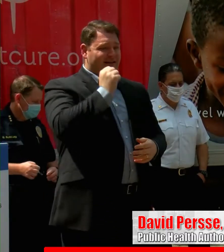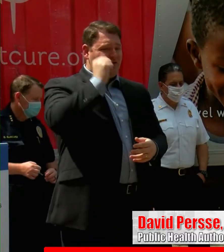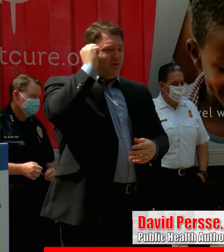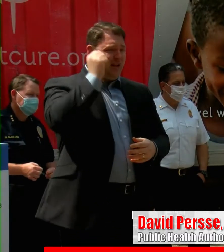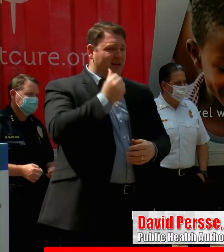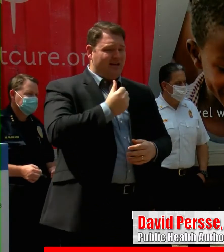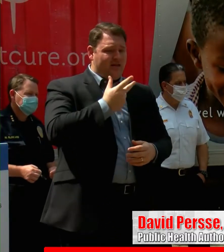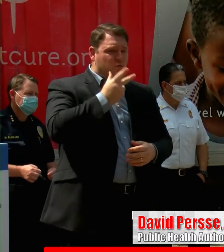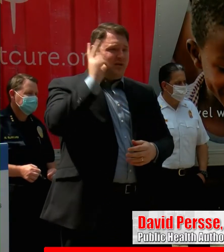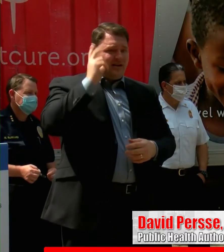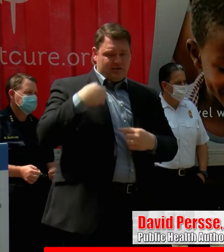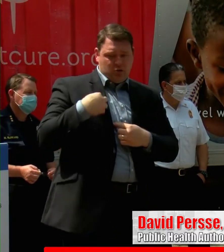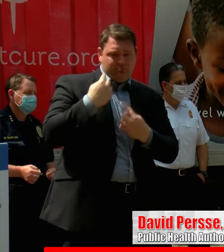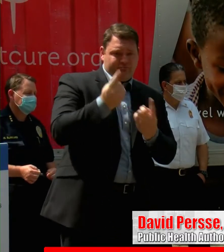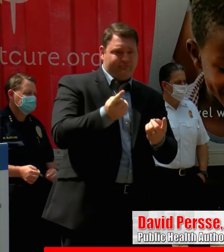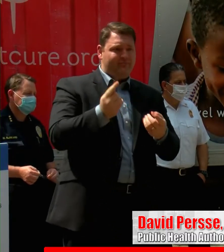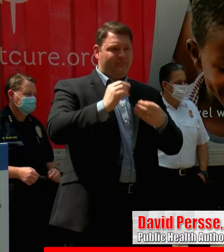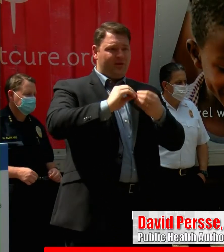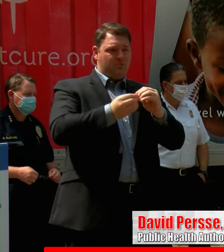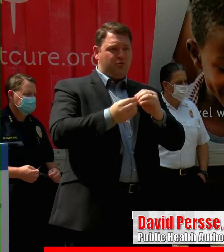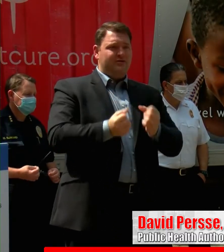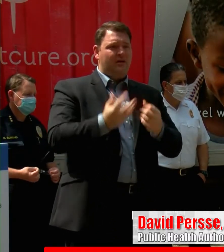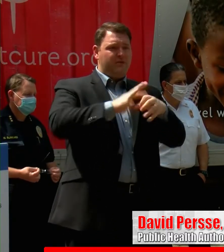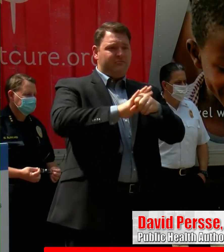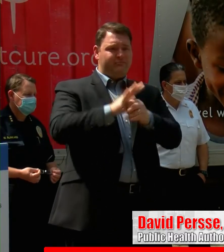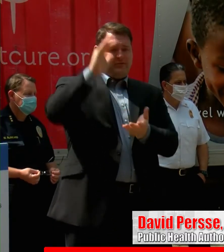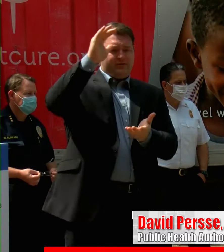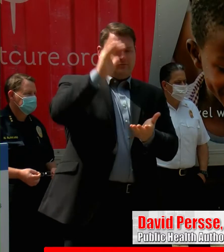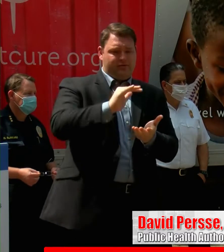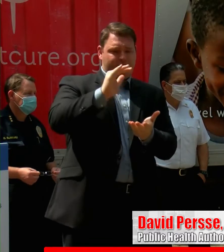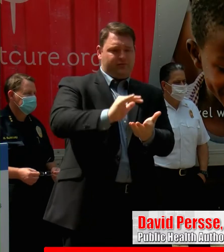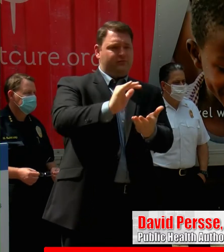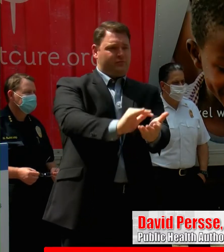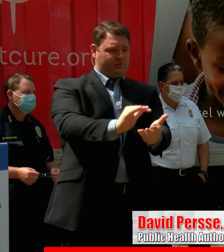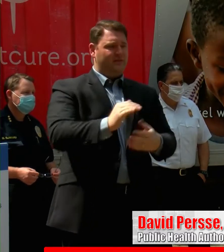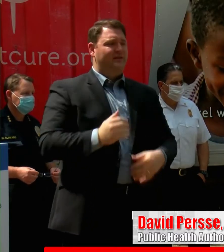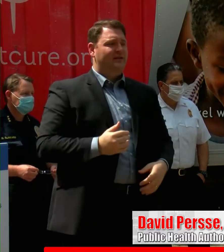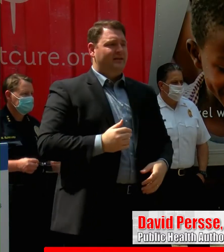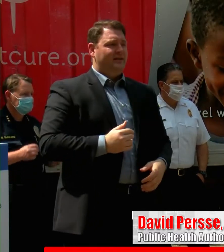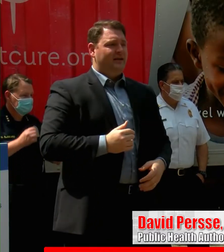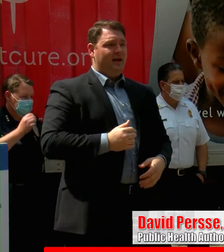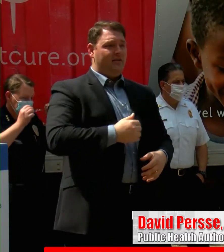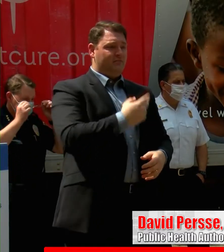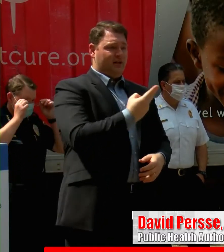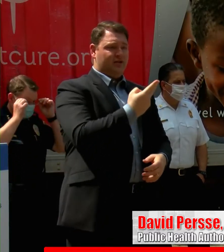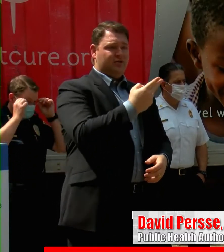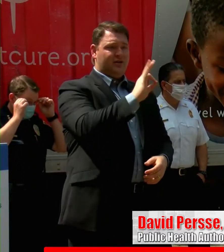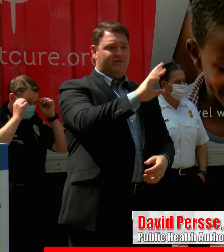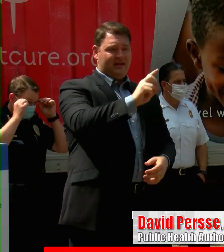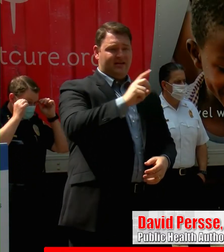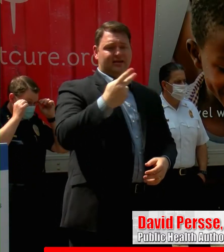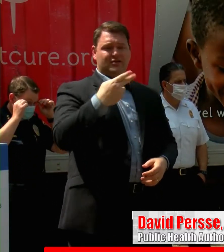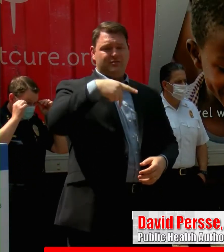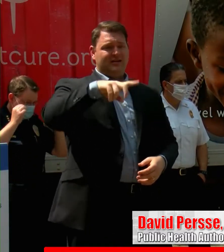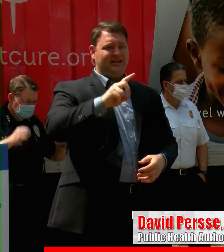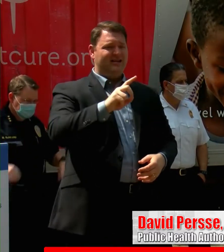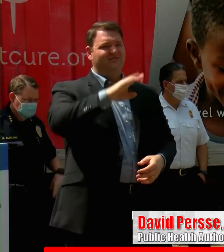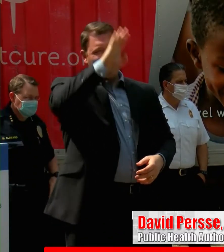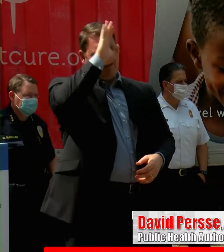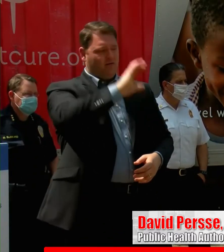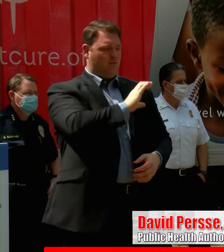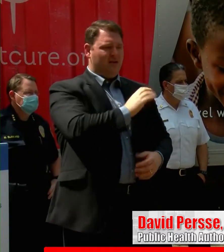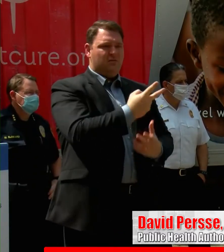of new cases has gone down. Both HPD and HFD have brought us some good news. That does not mean that the virus has